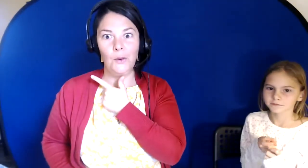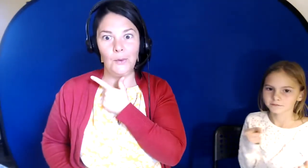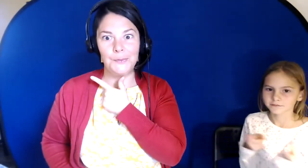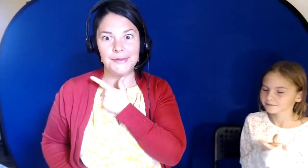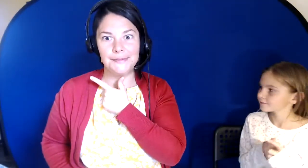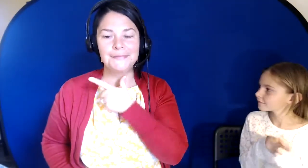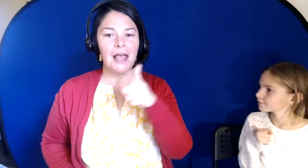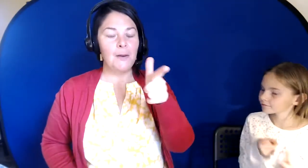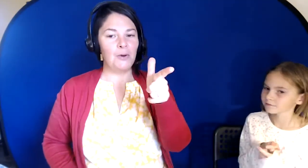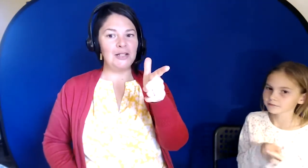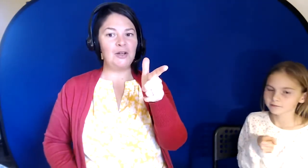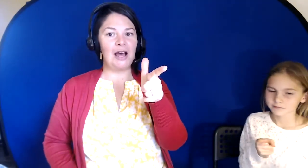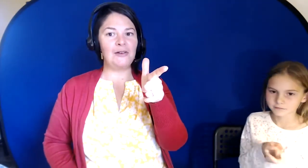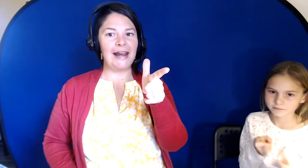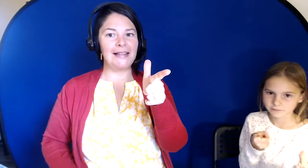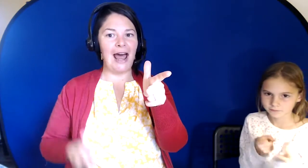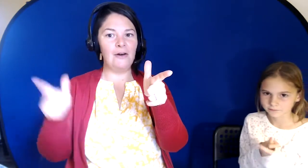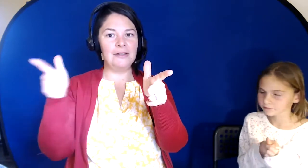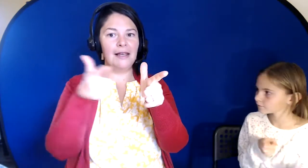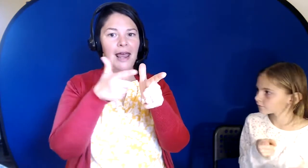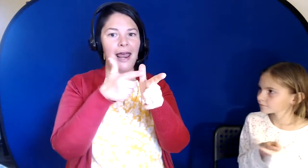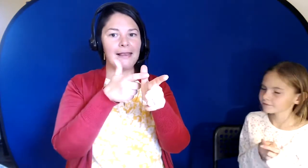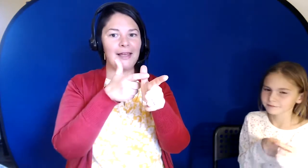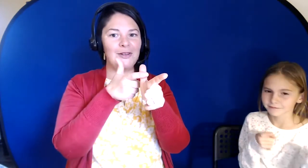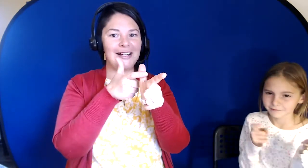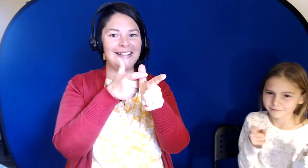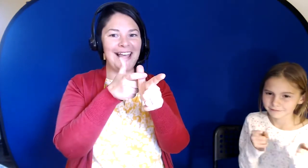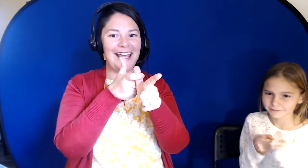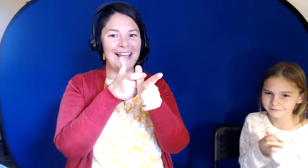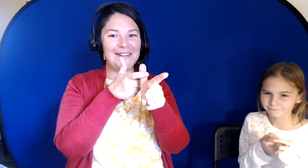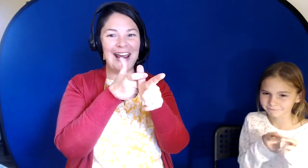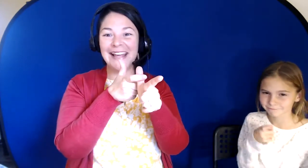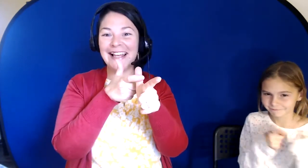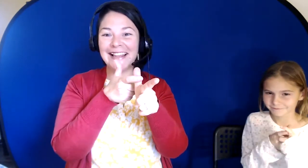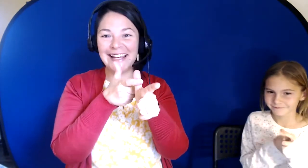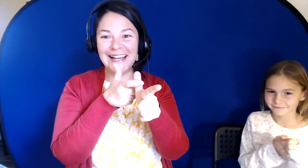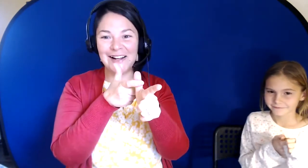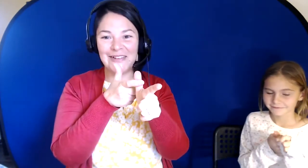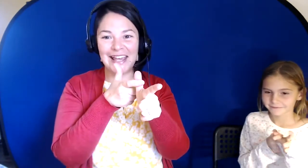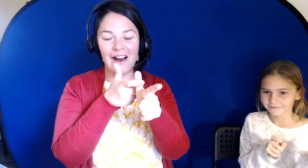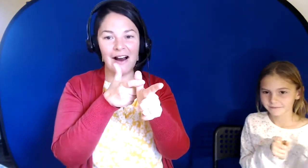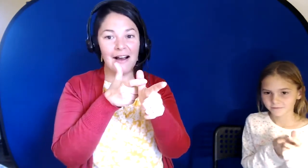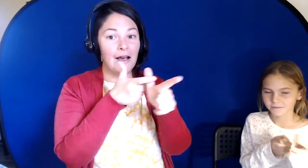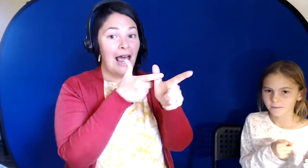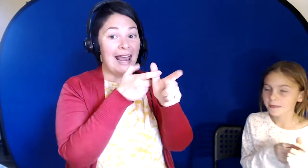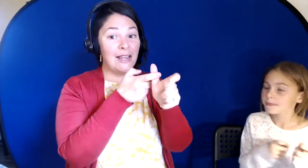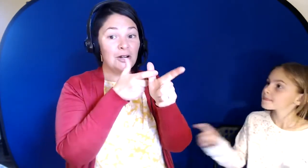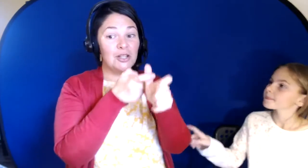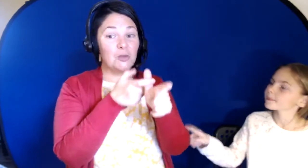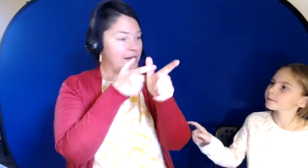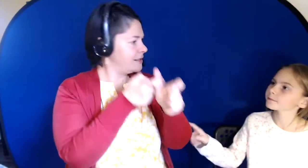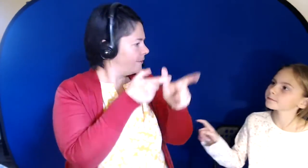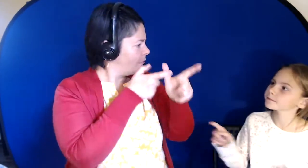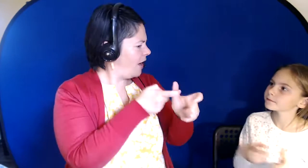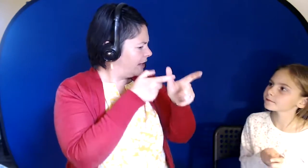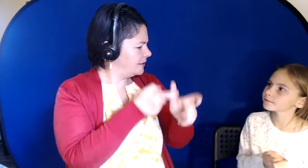Oops. Point your other hand out, and then you're going to take your hand and link it over here. And you're going to squeeze them. Run,